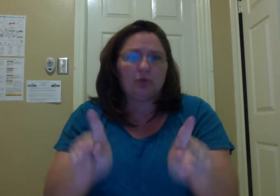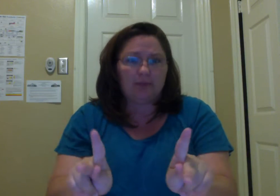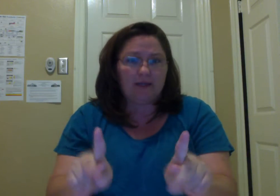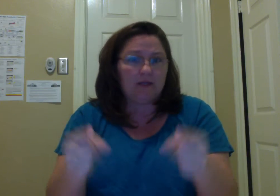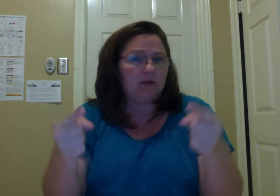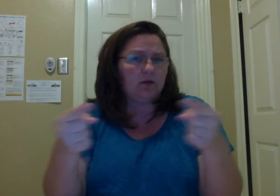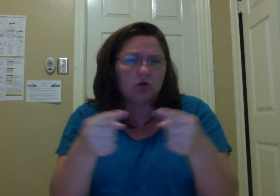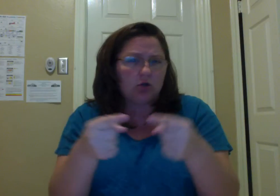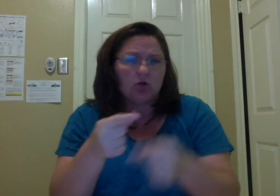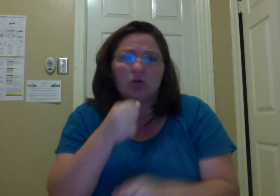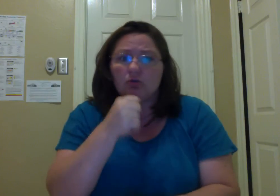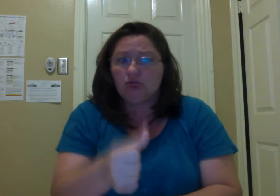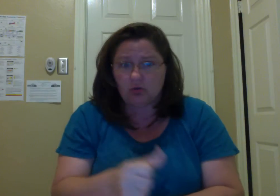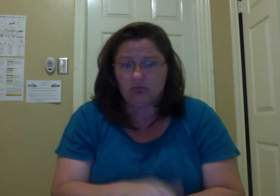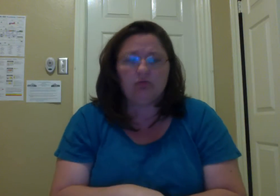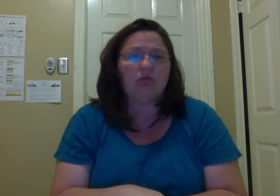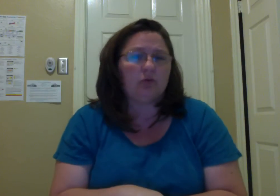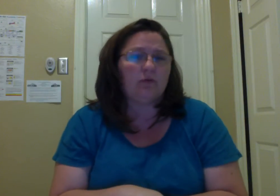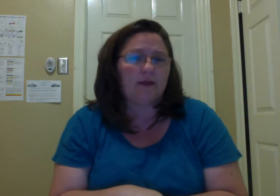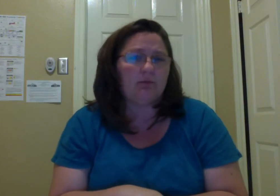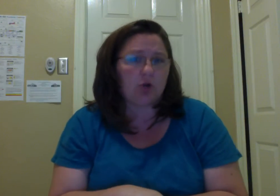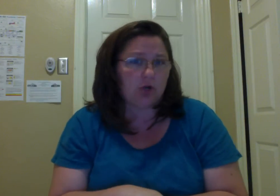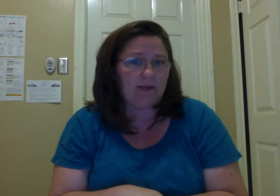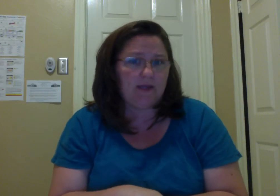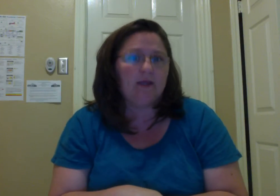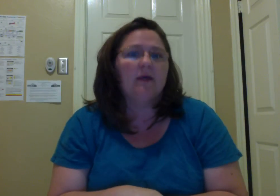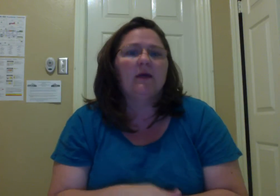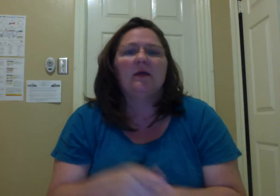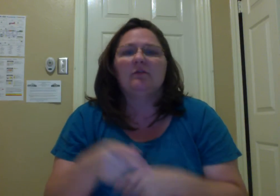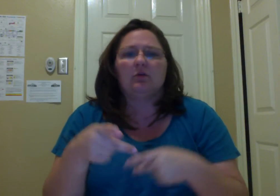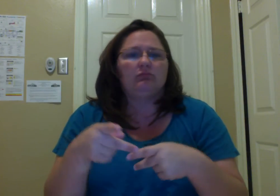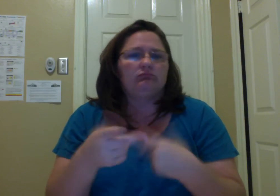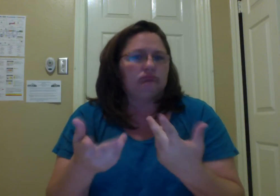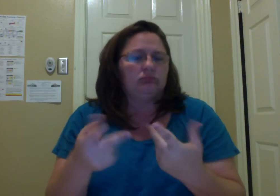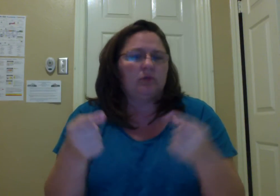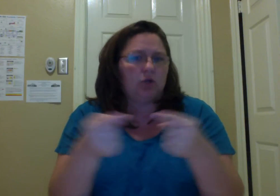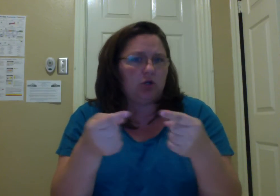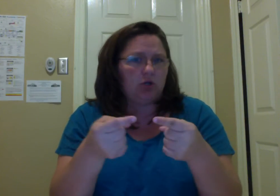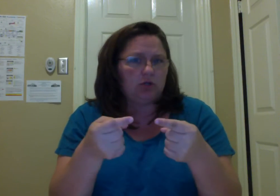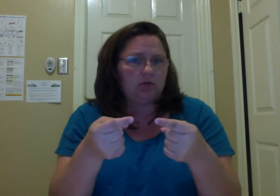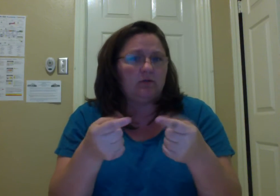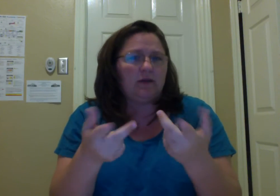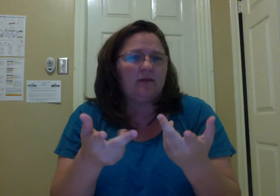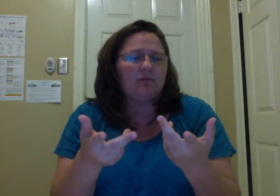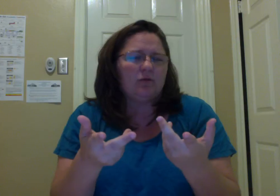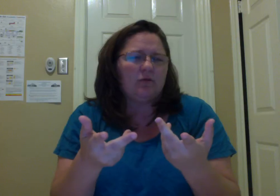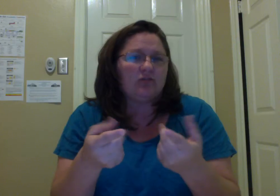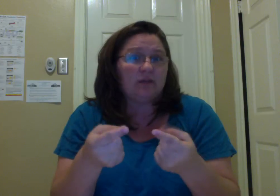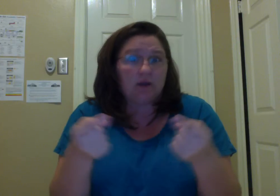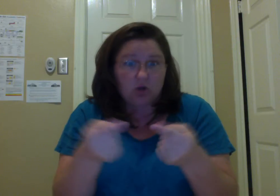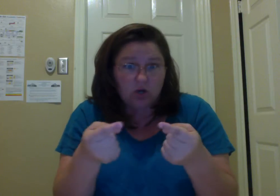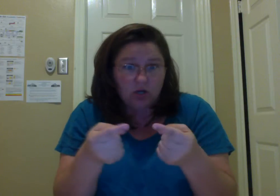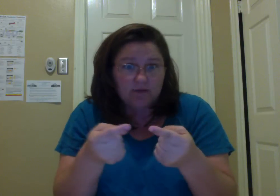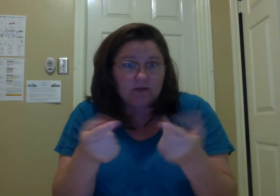permit, hurt, don't. So don't let him hurt me. So hurt, and it's more of a question like hurt, is it going to